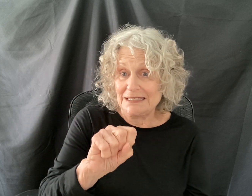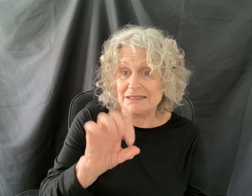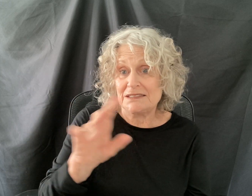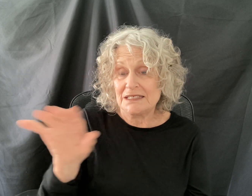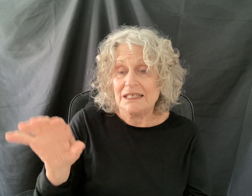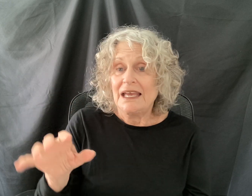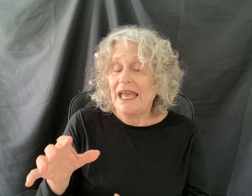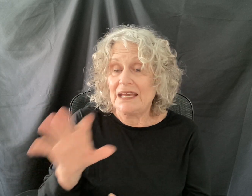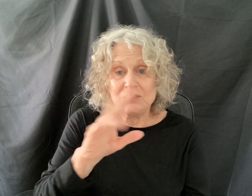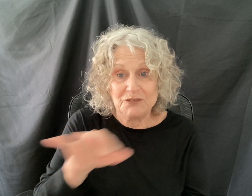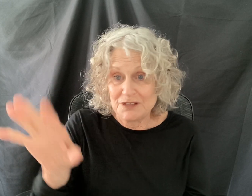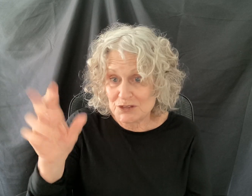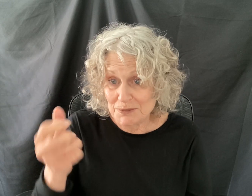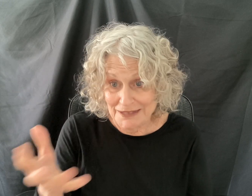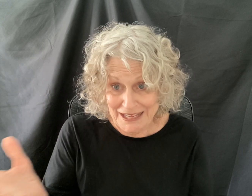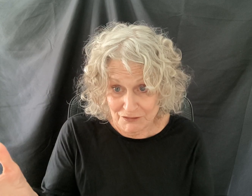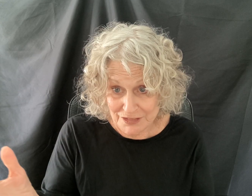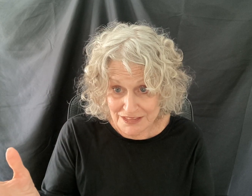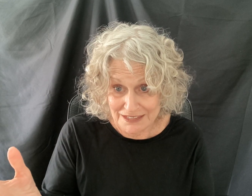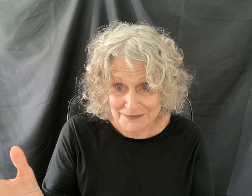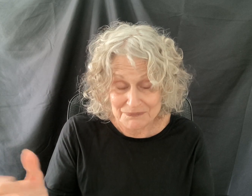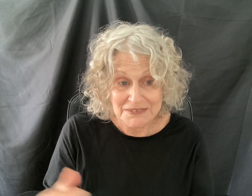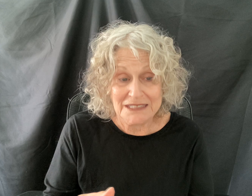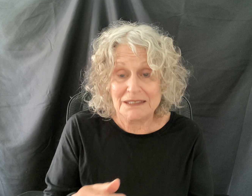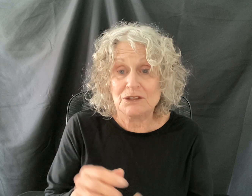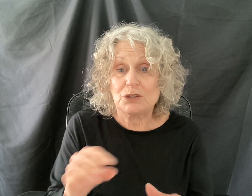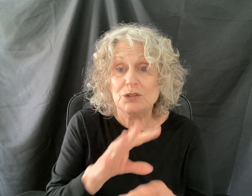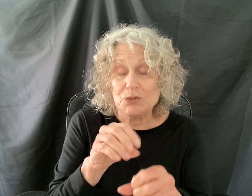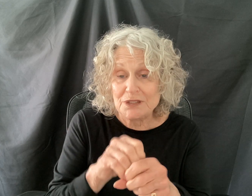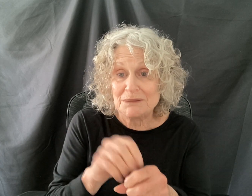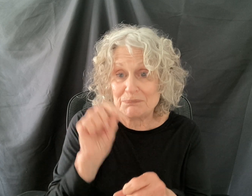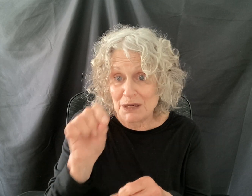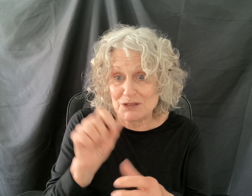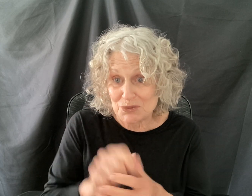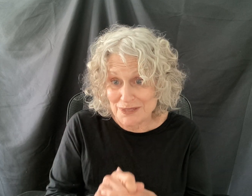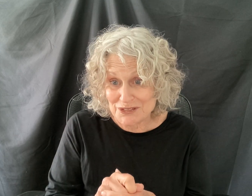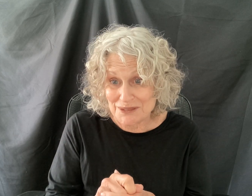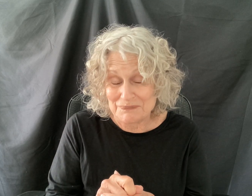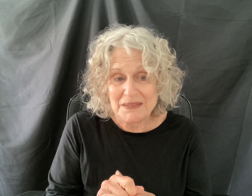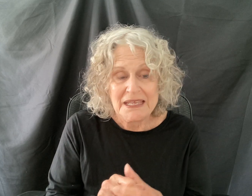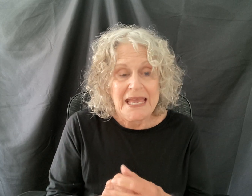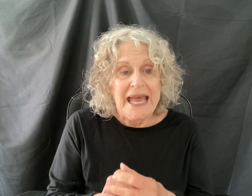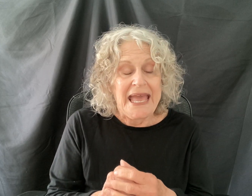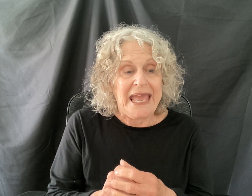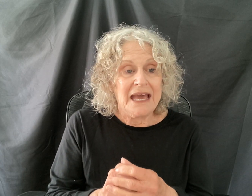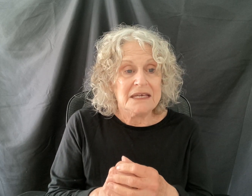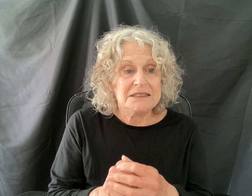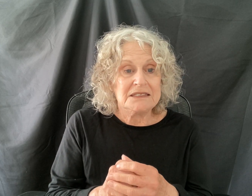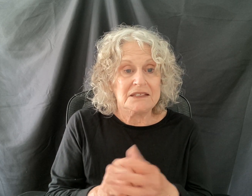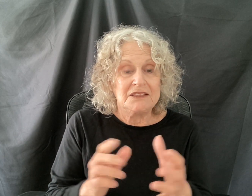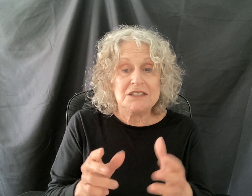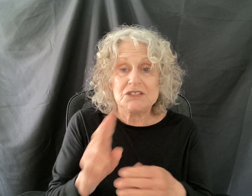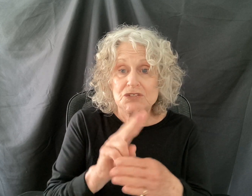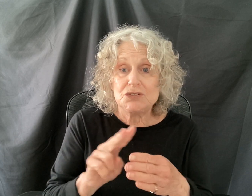is, and you fingerspell everything, including punctuation. And this is